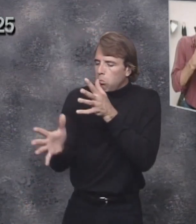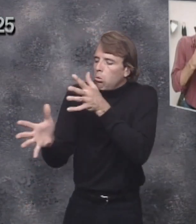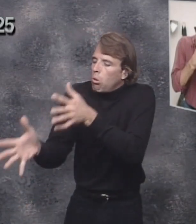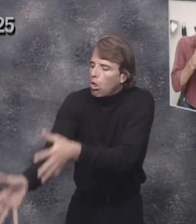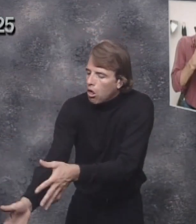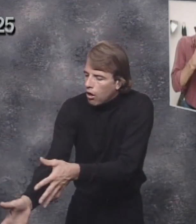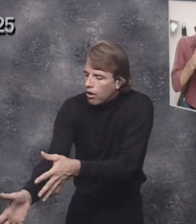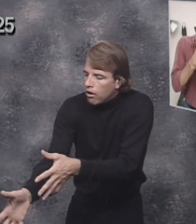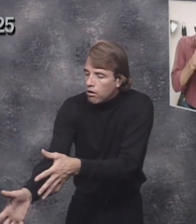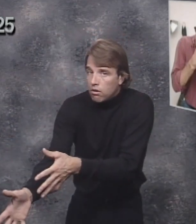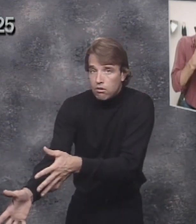Throw up.